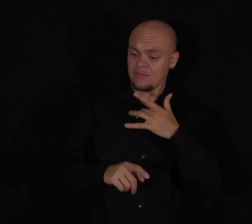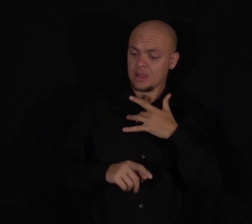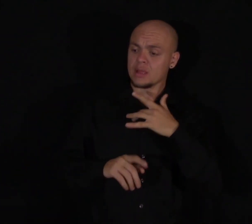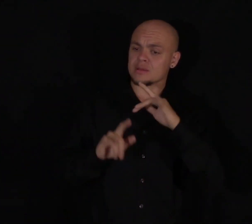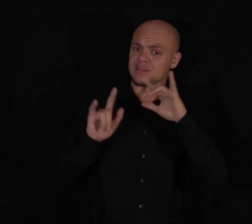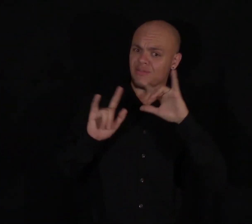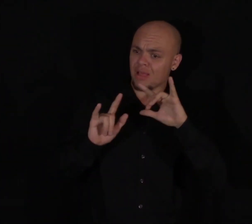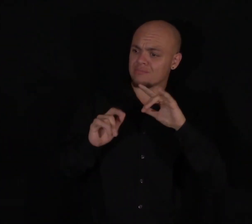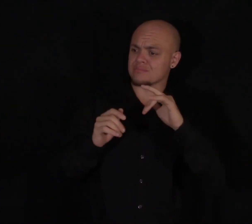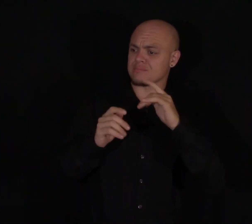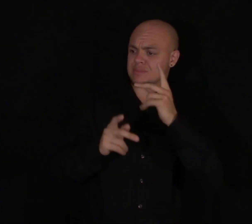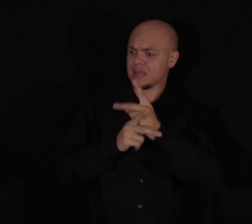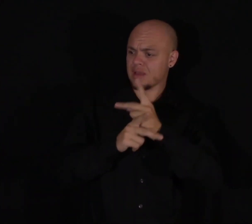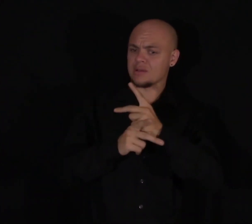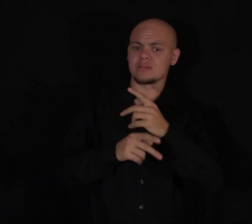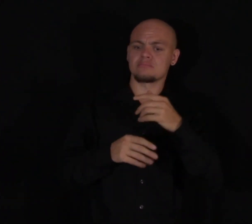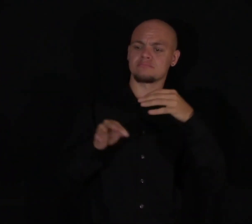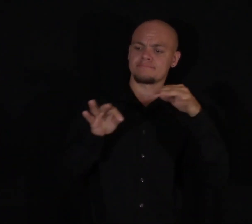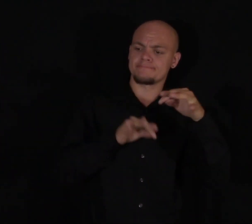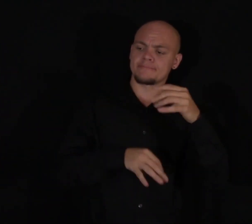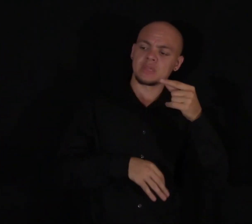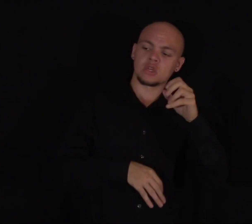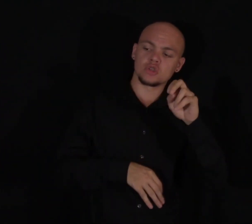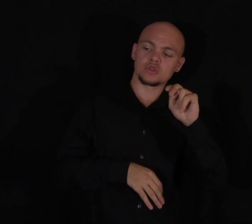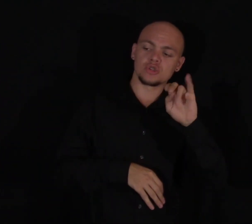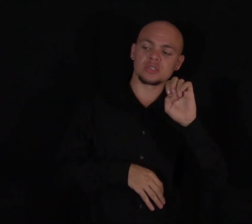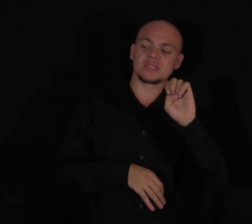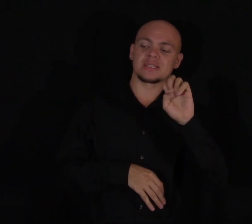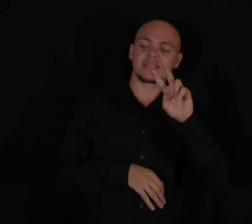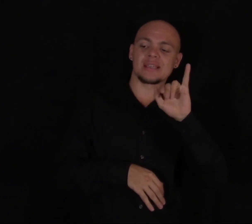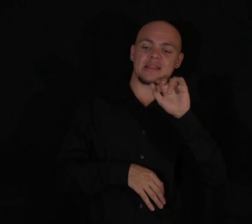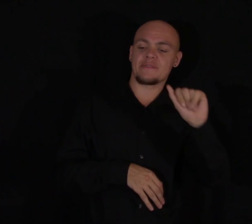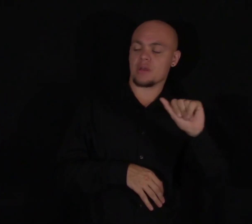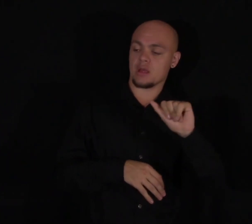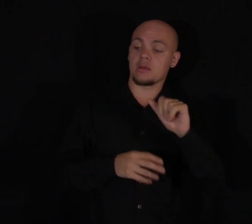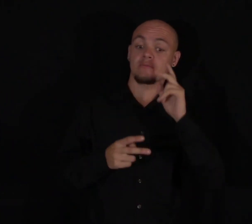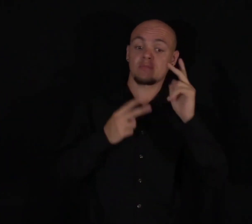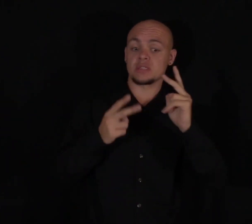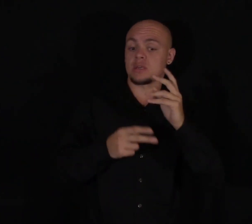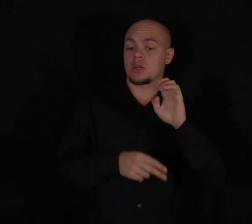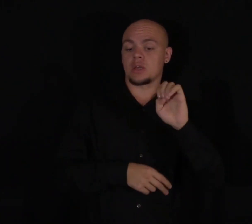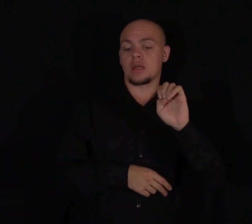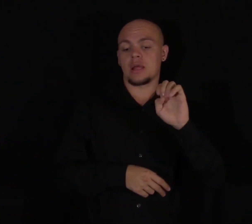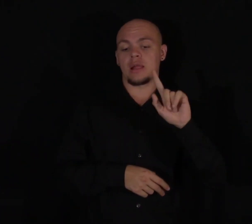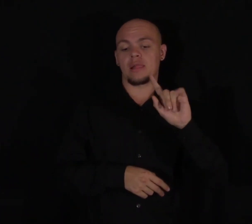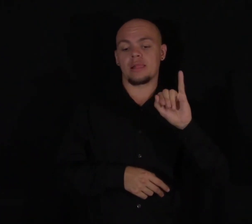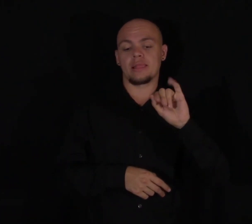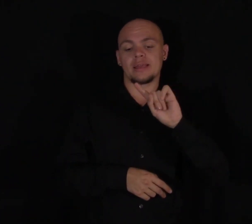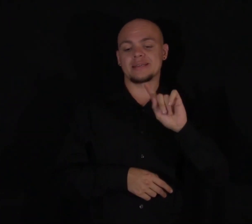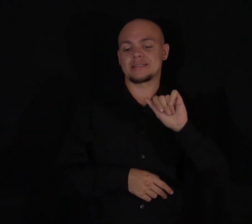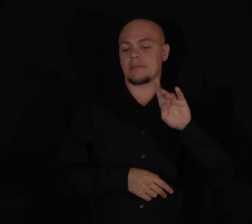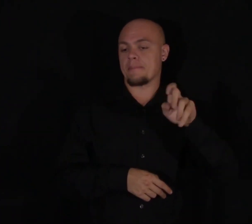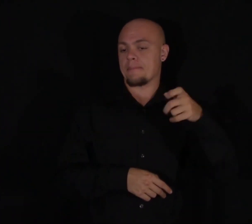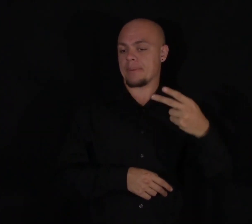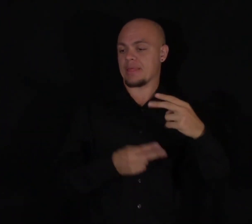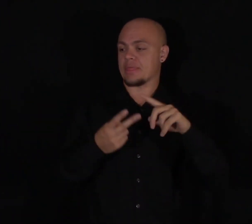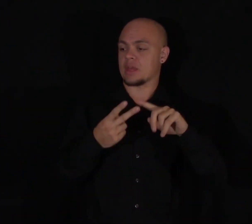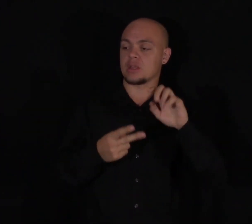He talked of Geneva, which I should soon visit, of Elizabeth and Ernest, But these words only drew deep